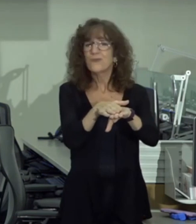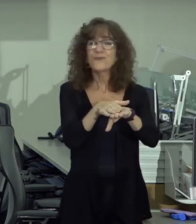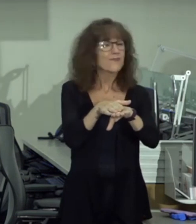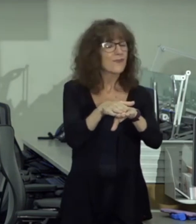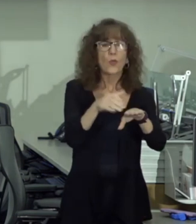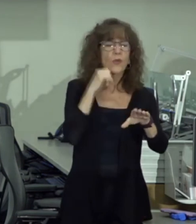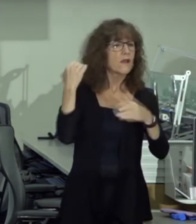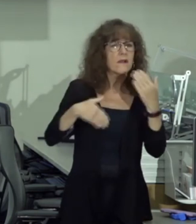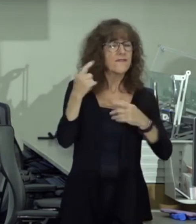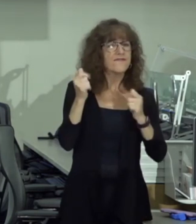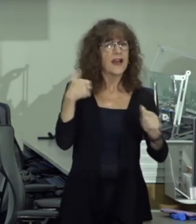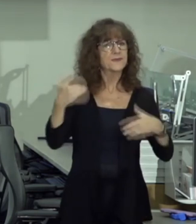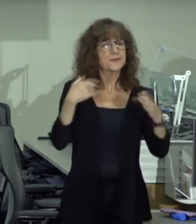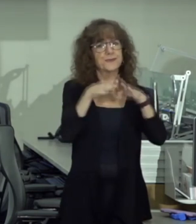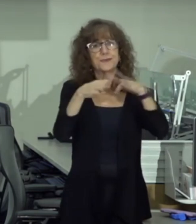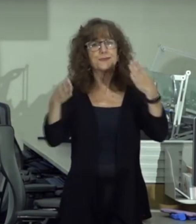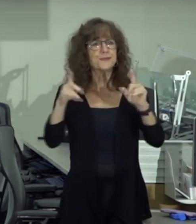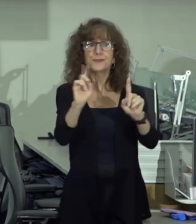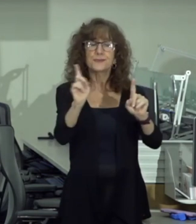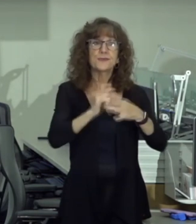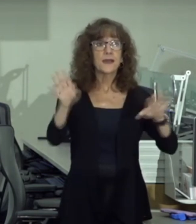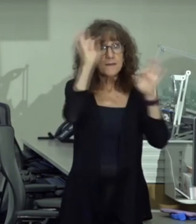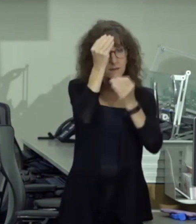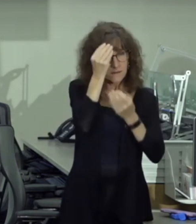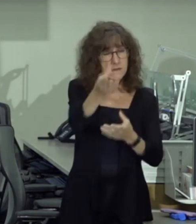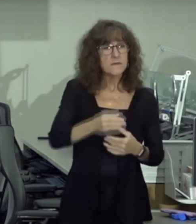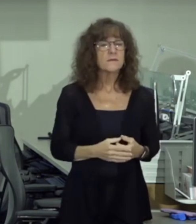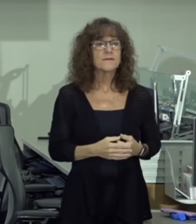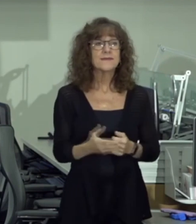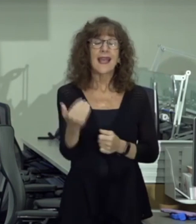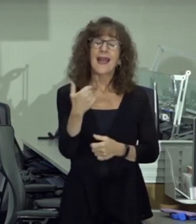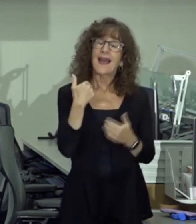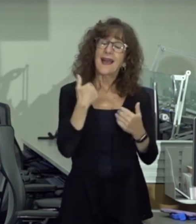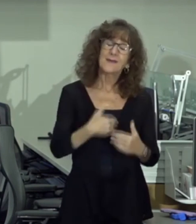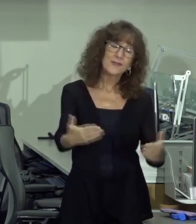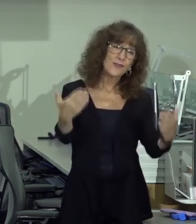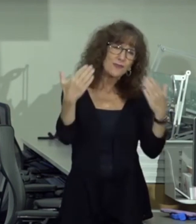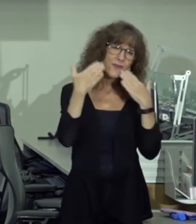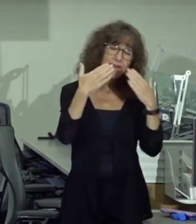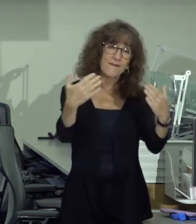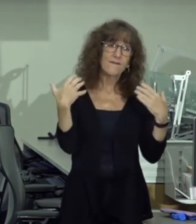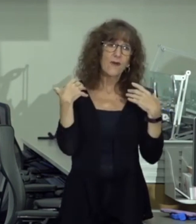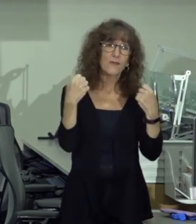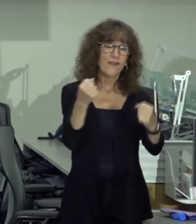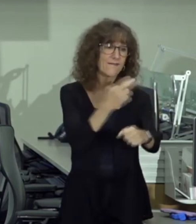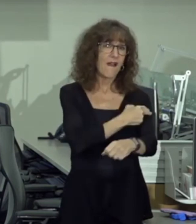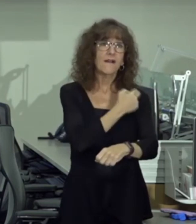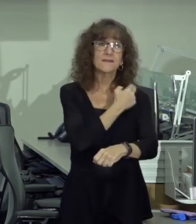going to go too fast, and that's important to know. I am so grateful for our brave hospital